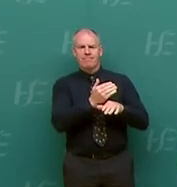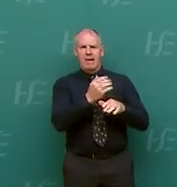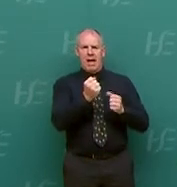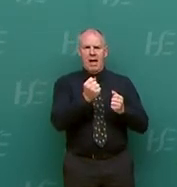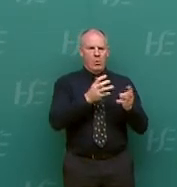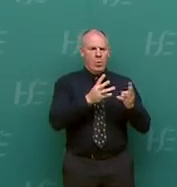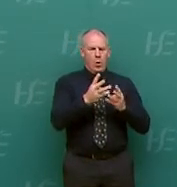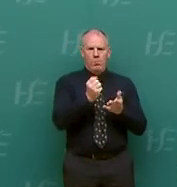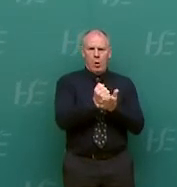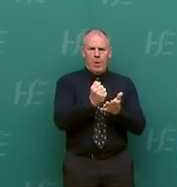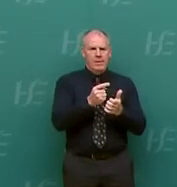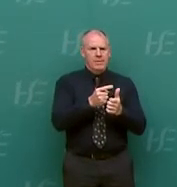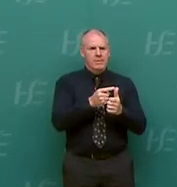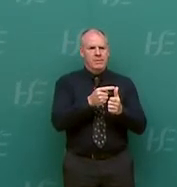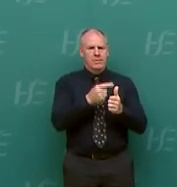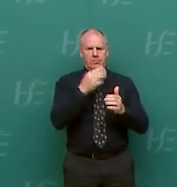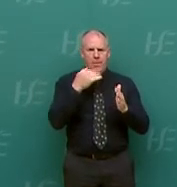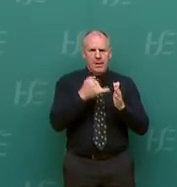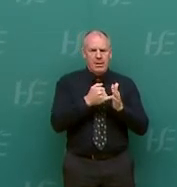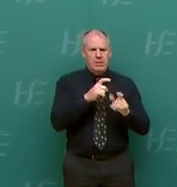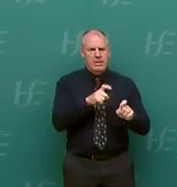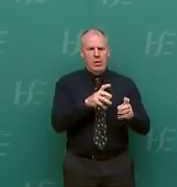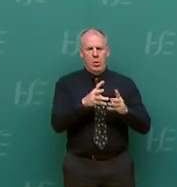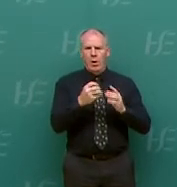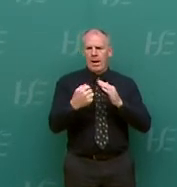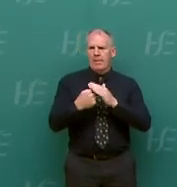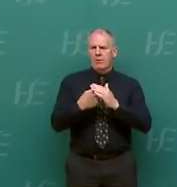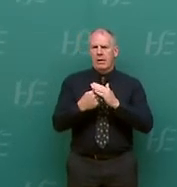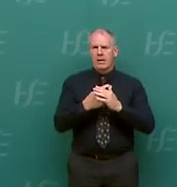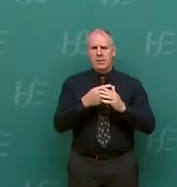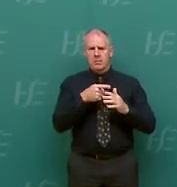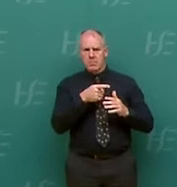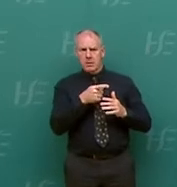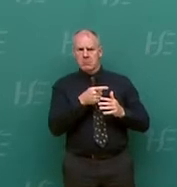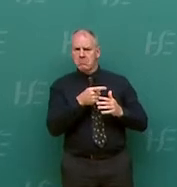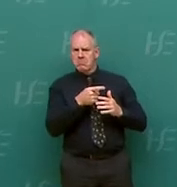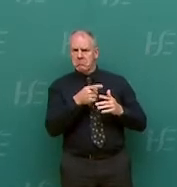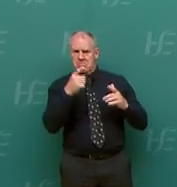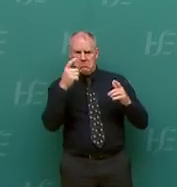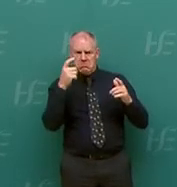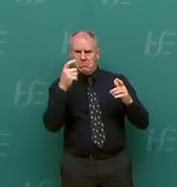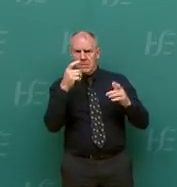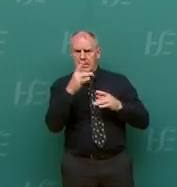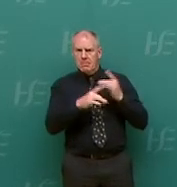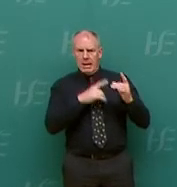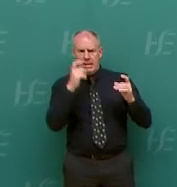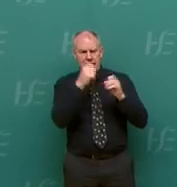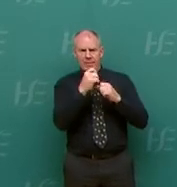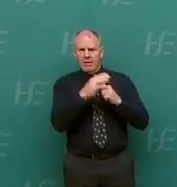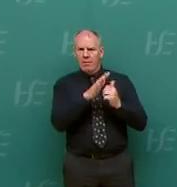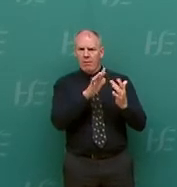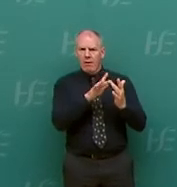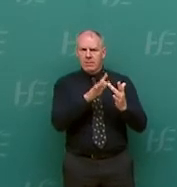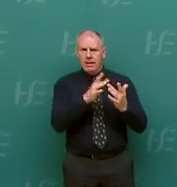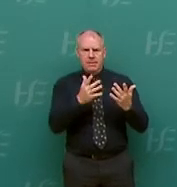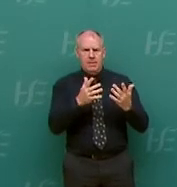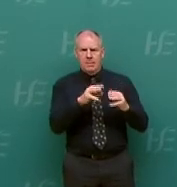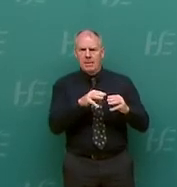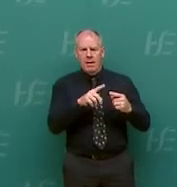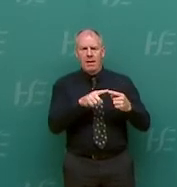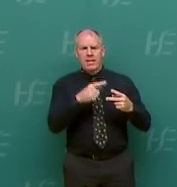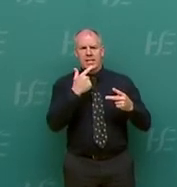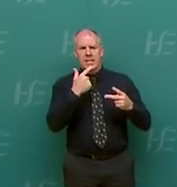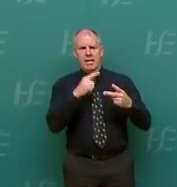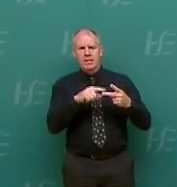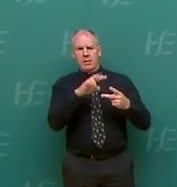permits or immigration is a factor in the difficulties in contacting people. Has that arisen in any case? And